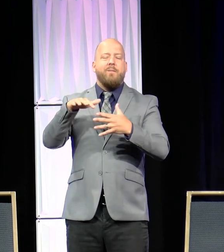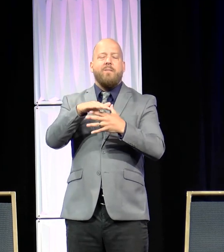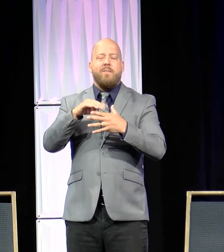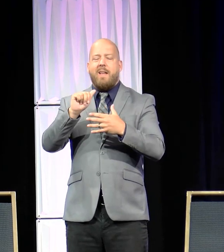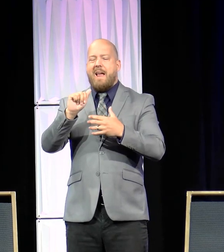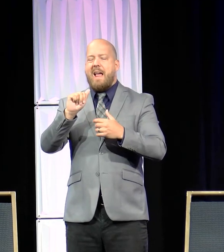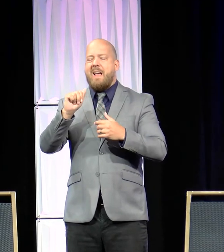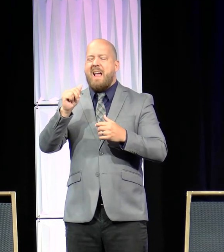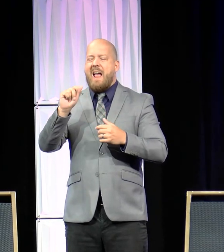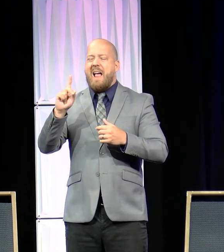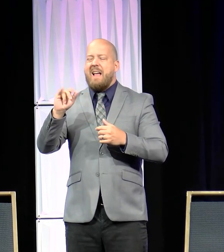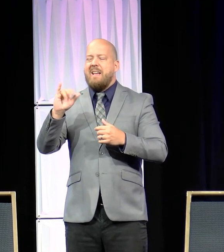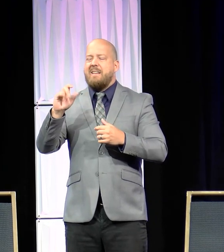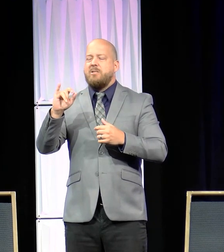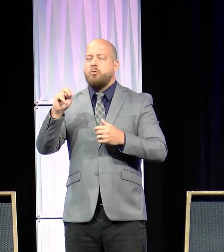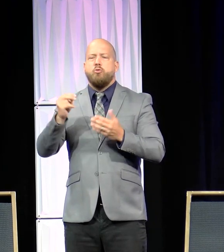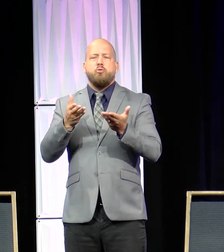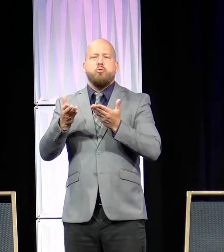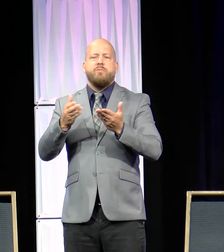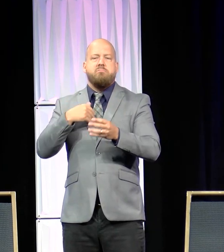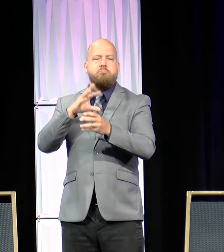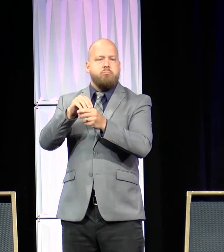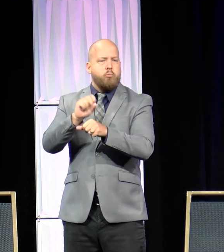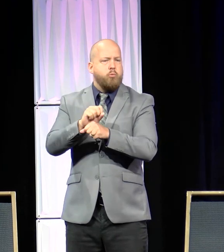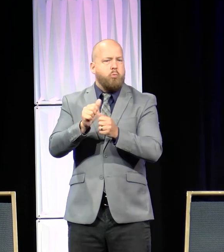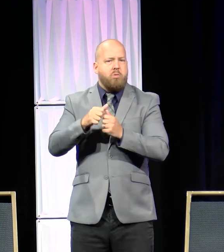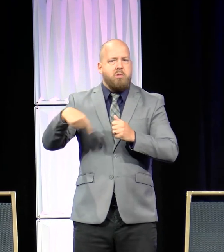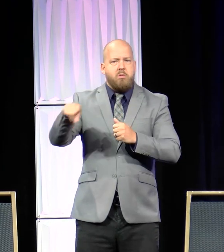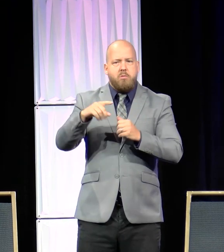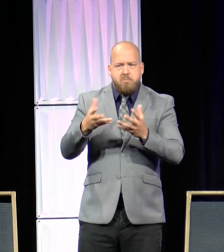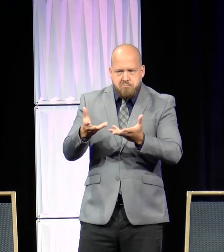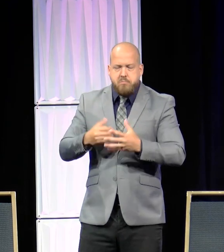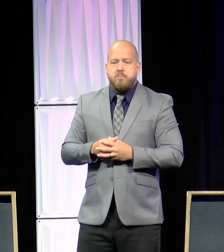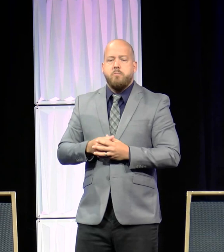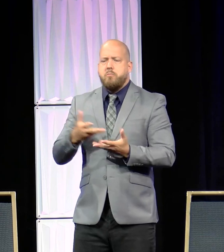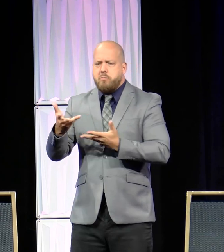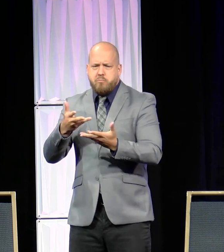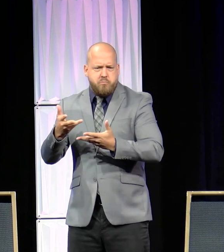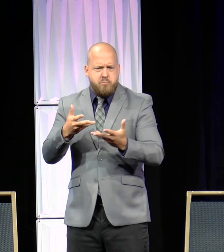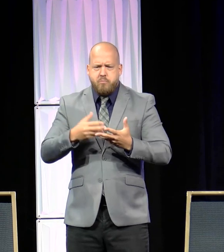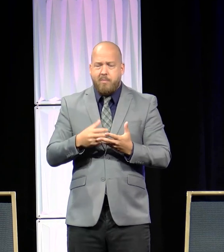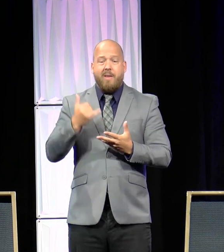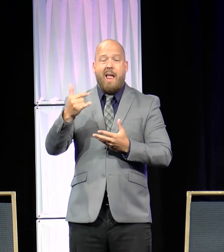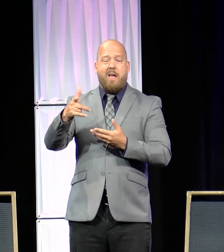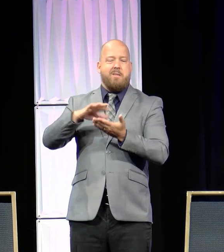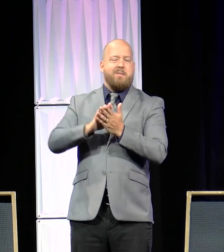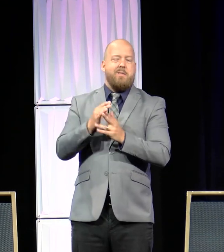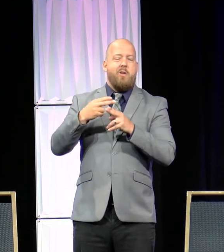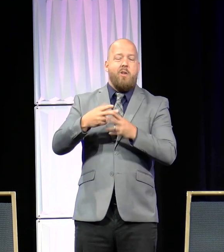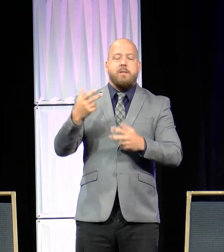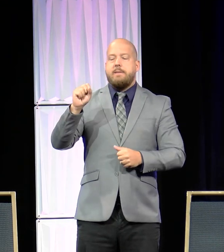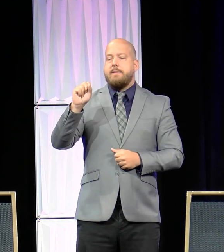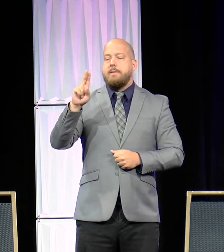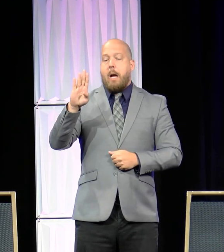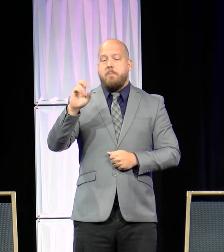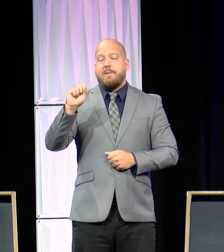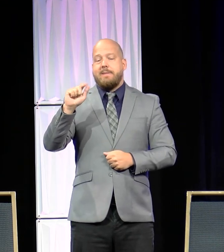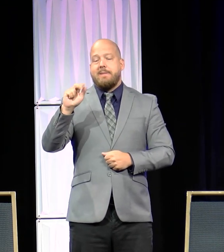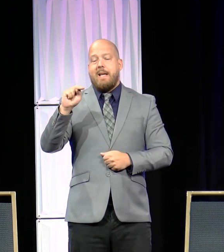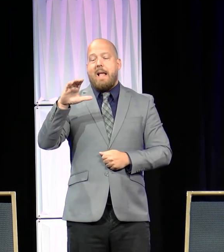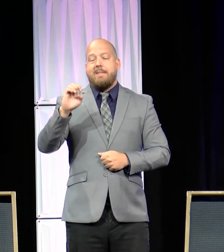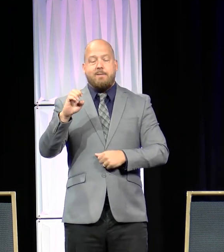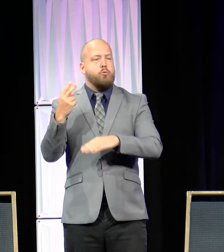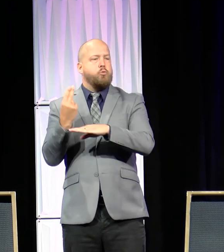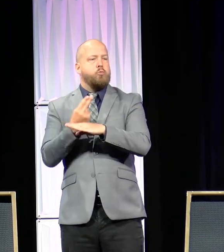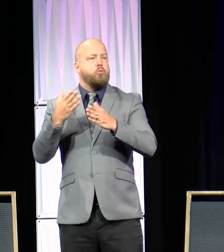abuse. I really appreciate, today it's called substance use. It's people like